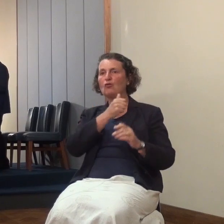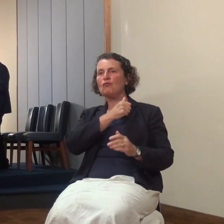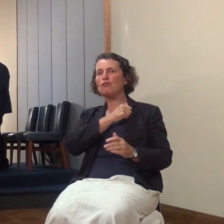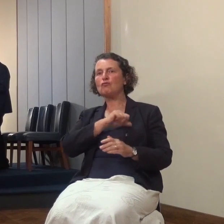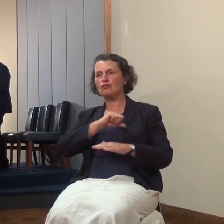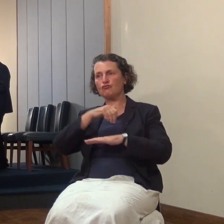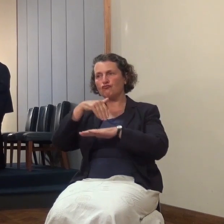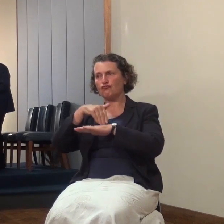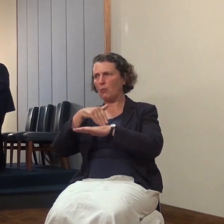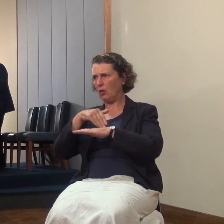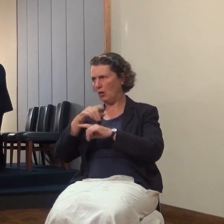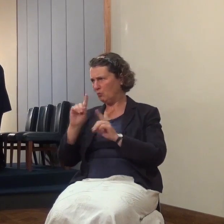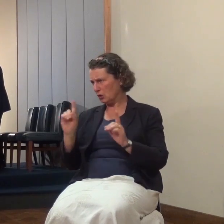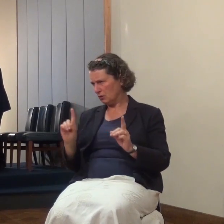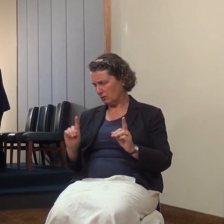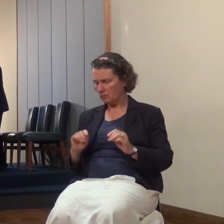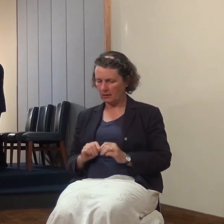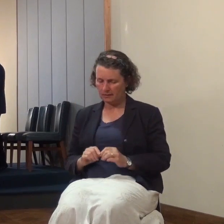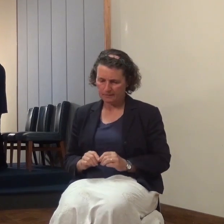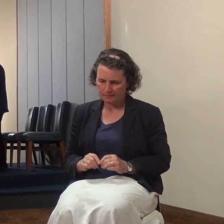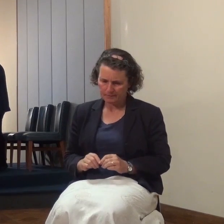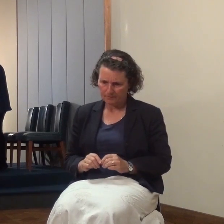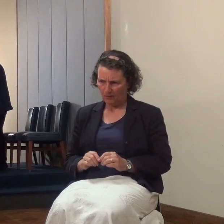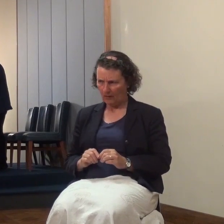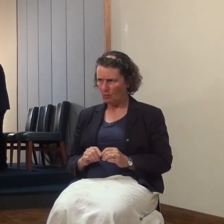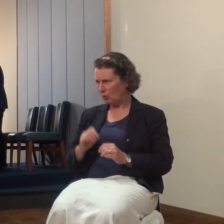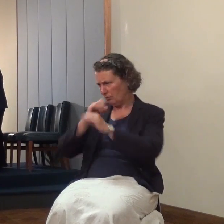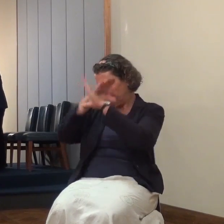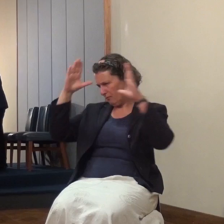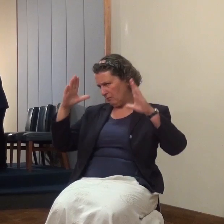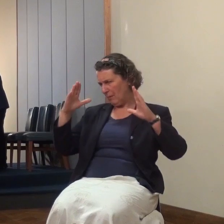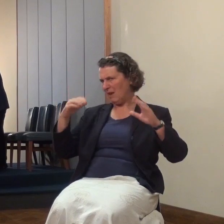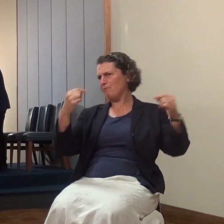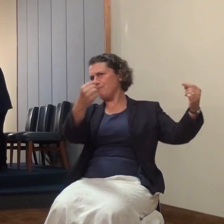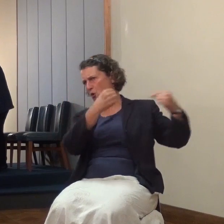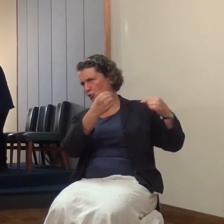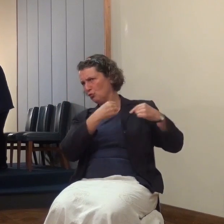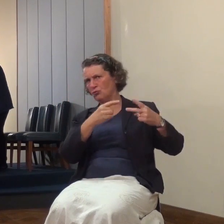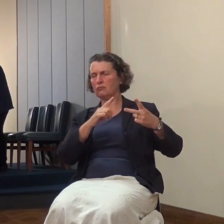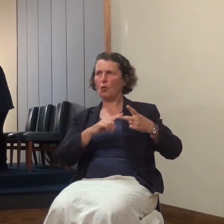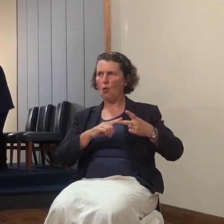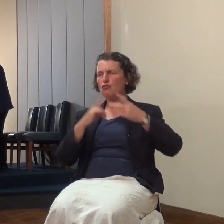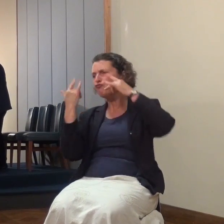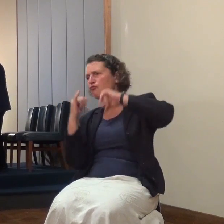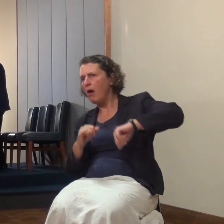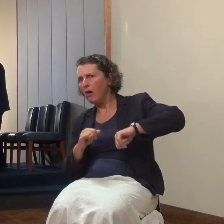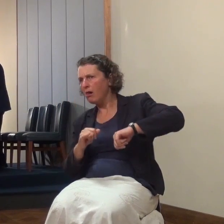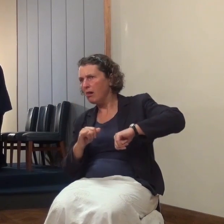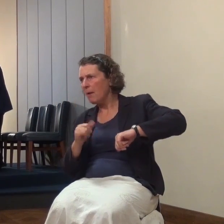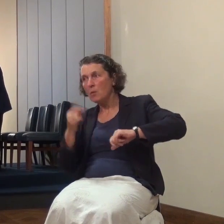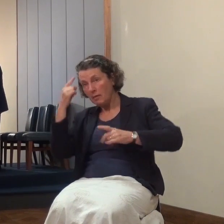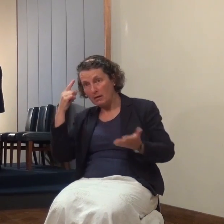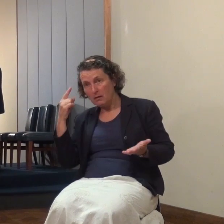Christians. Here we may think persecution or trial is the word that springs more readily to mind